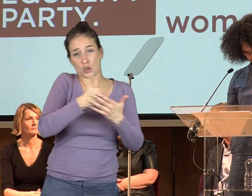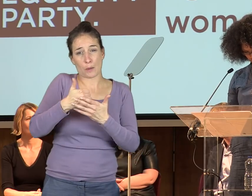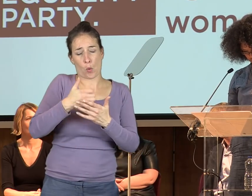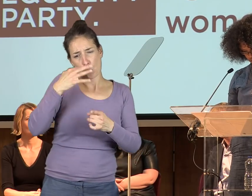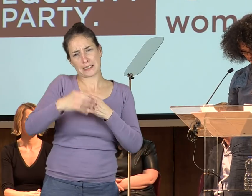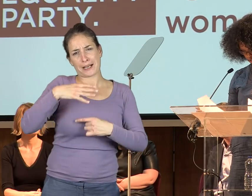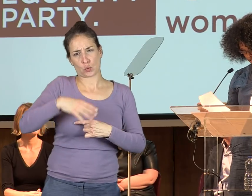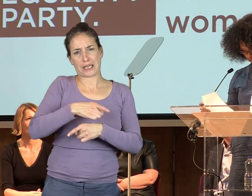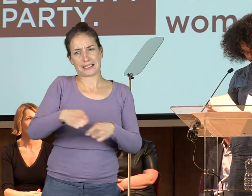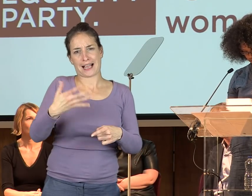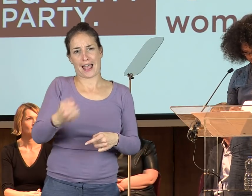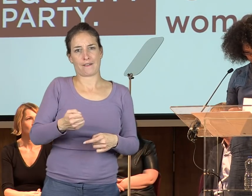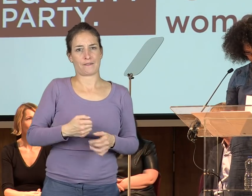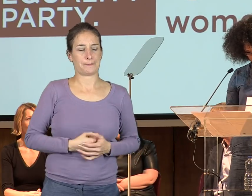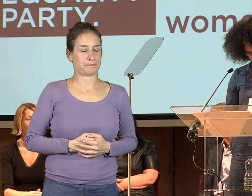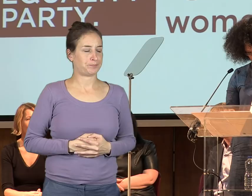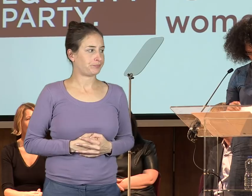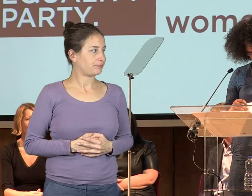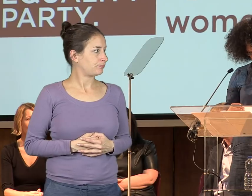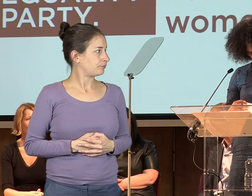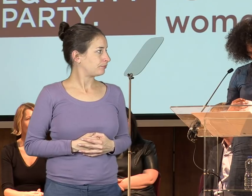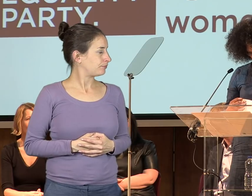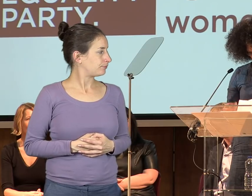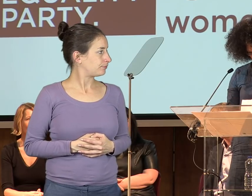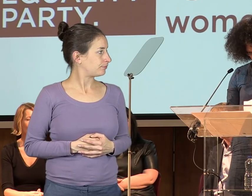Okay. Sorry, I've just lost my notes, but there we are.